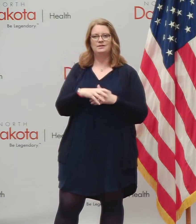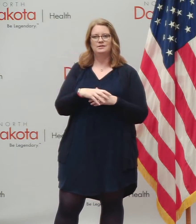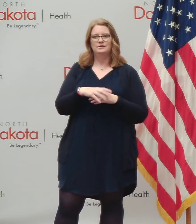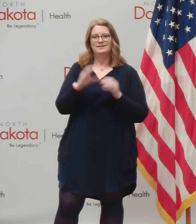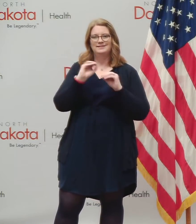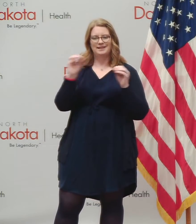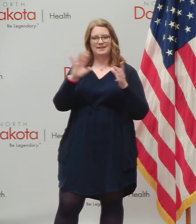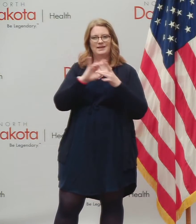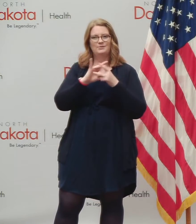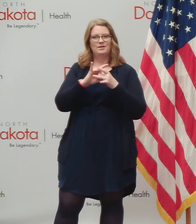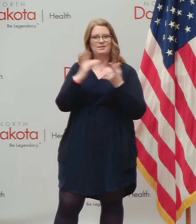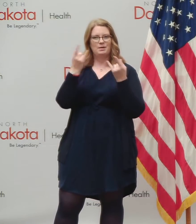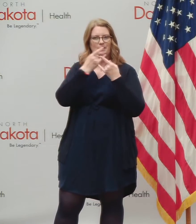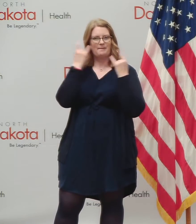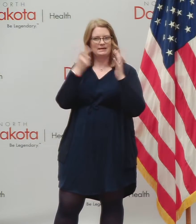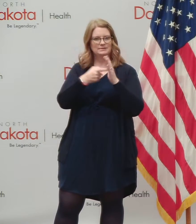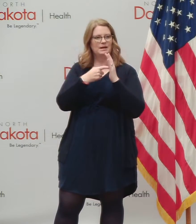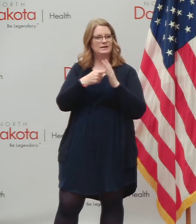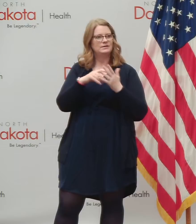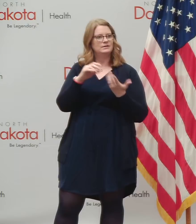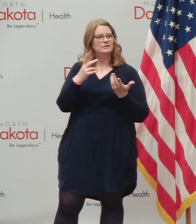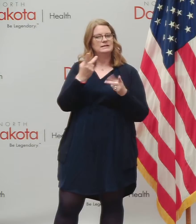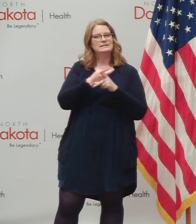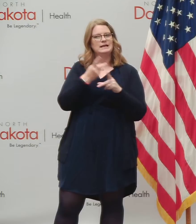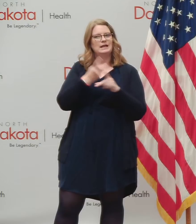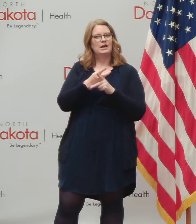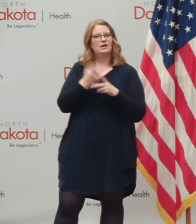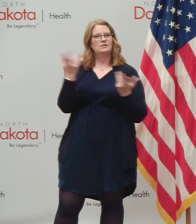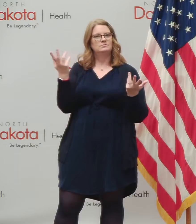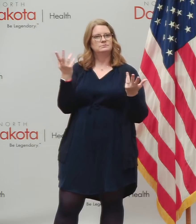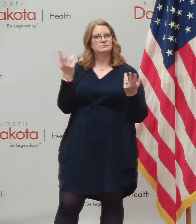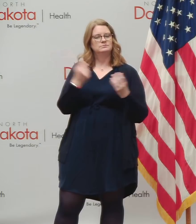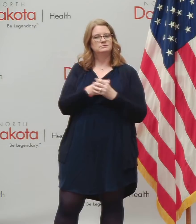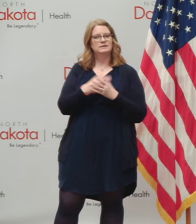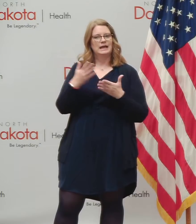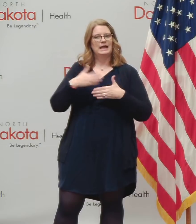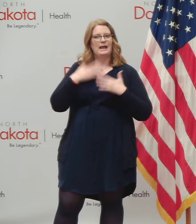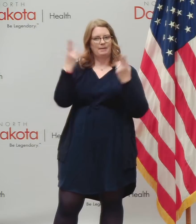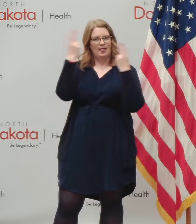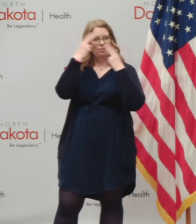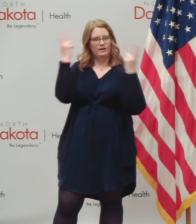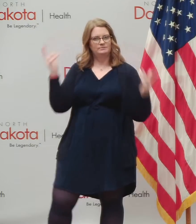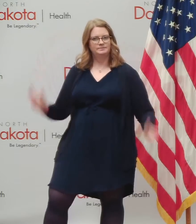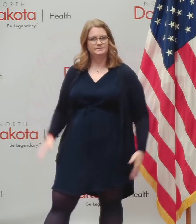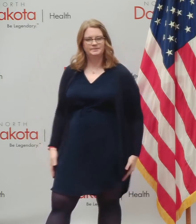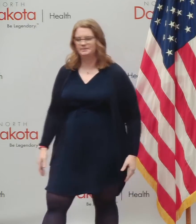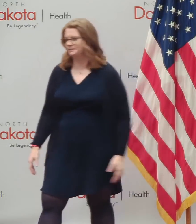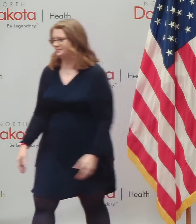them be mandate related. Okay, take care, everybody, and happy Halloween.